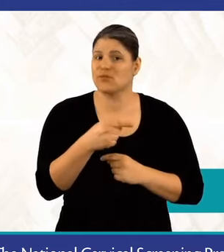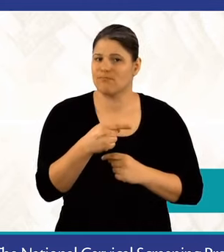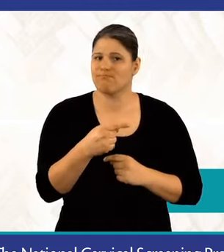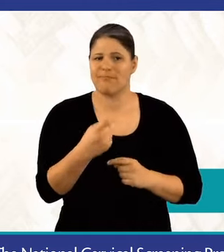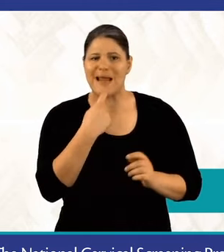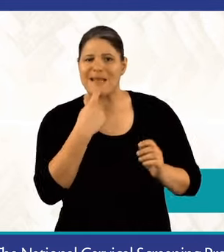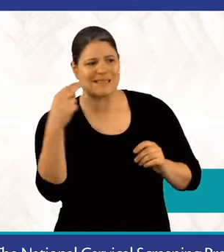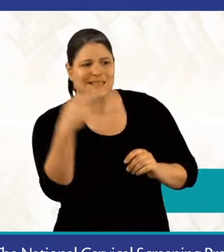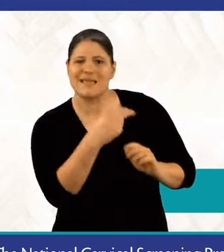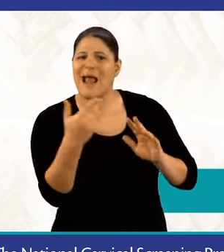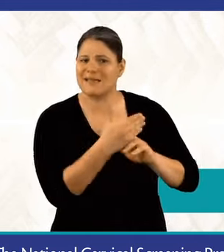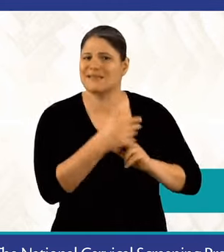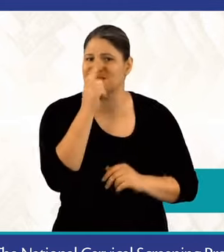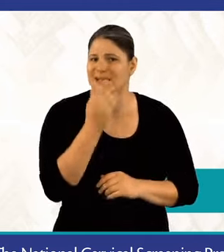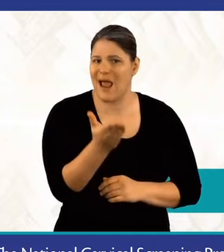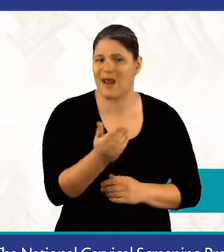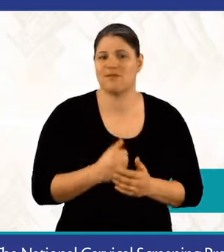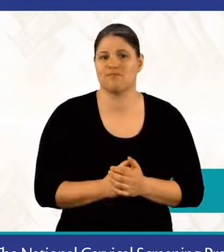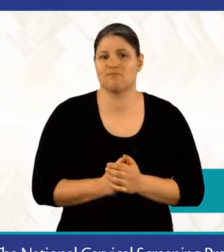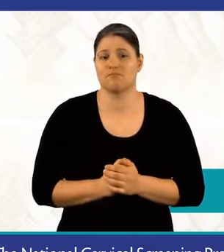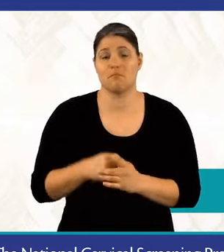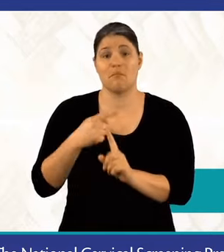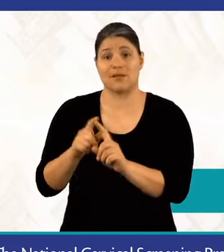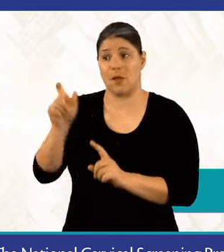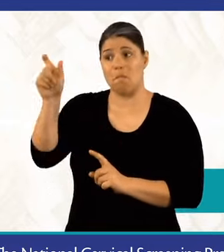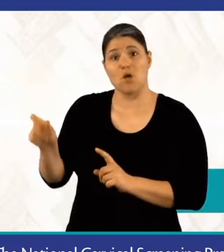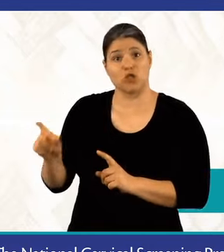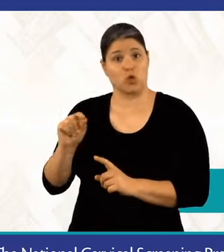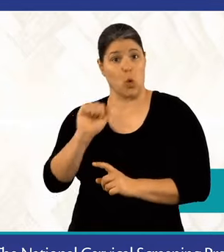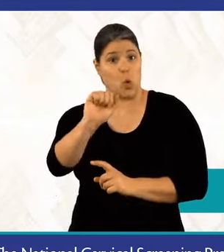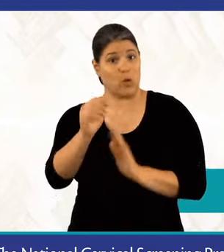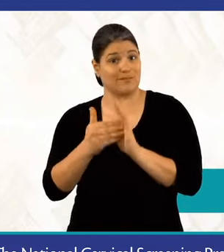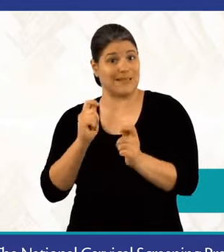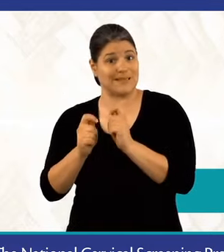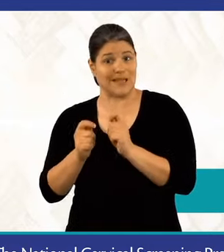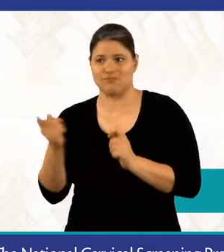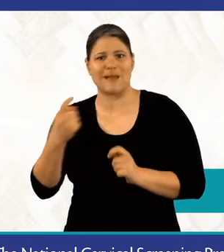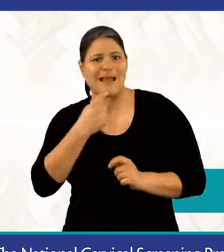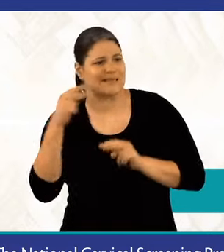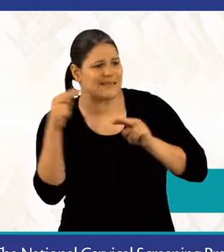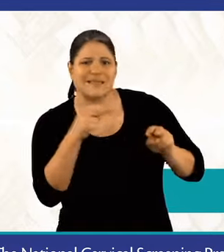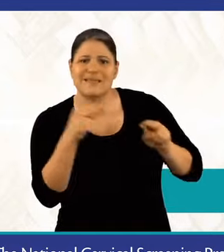ready availability of records to you, your smear taker, and the laboratory reading your tests.